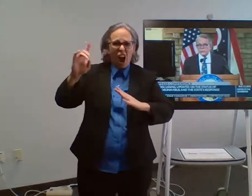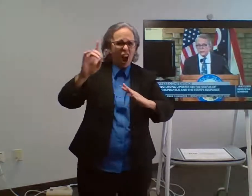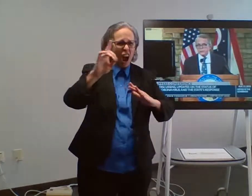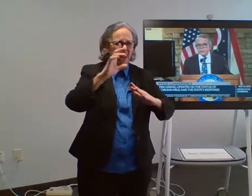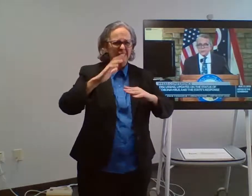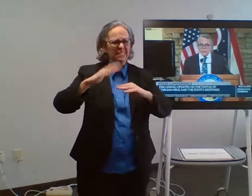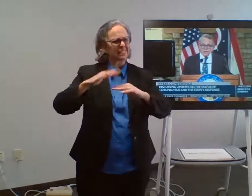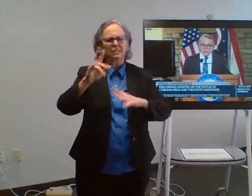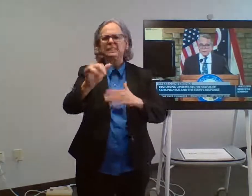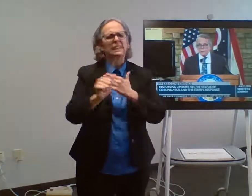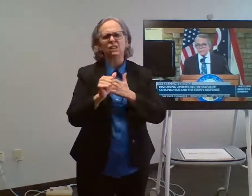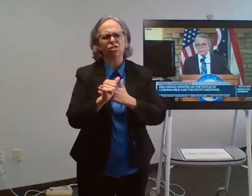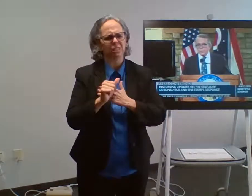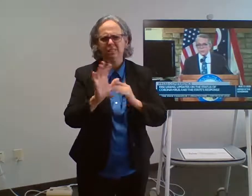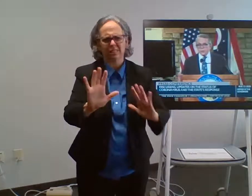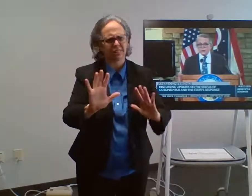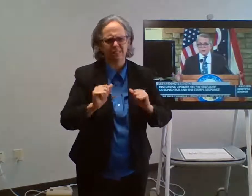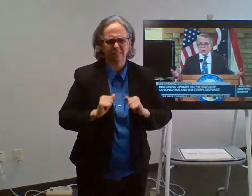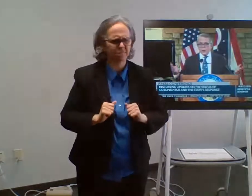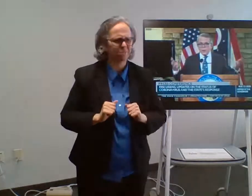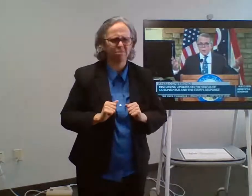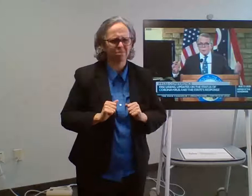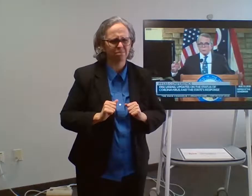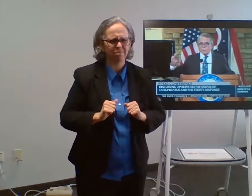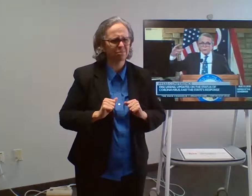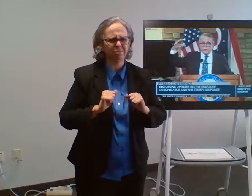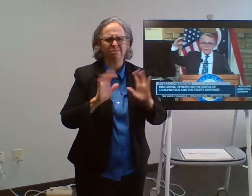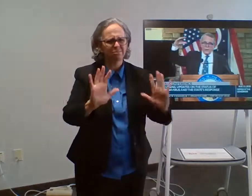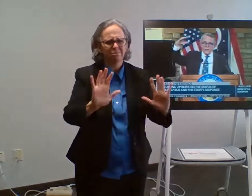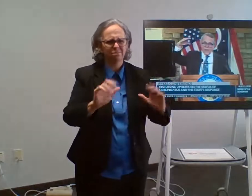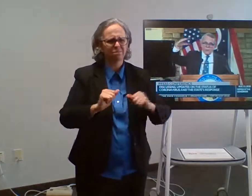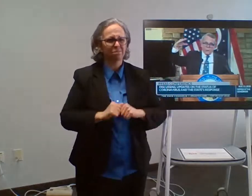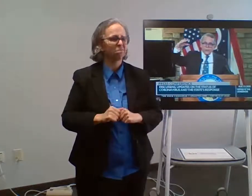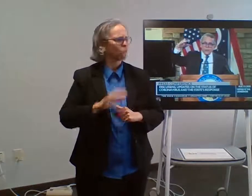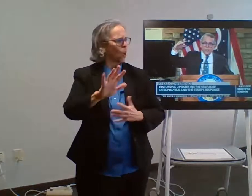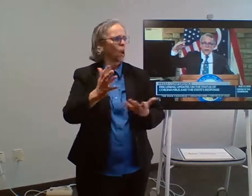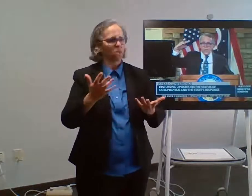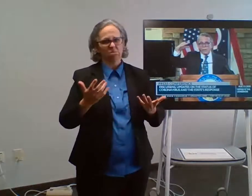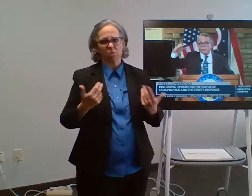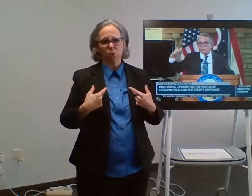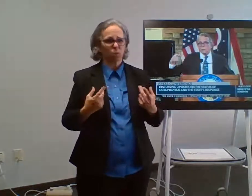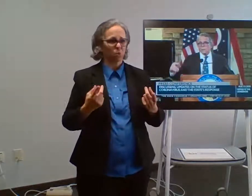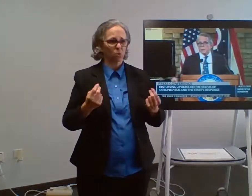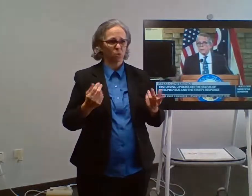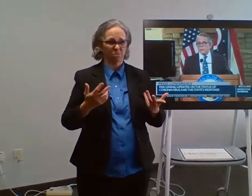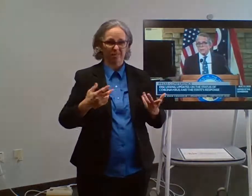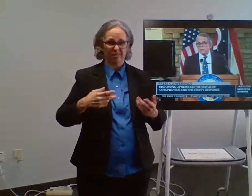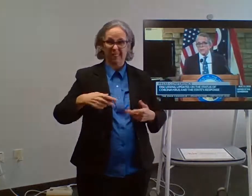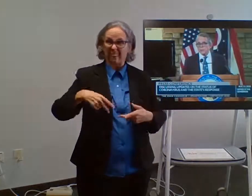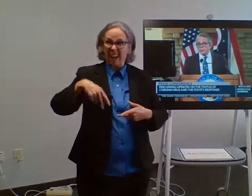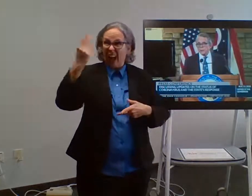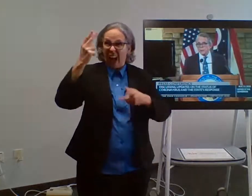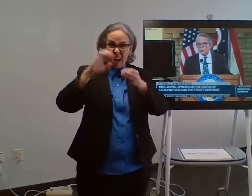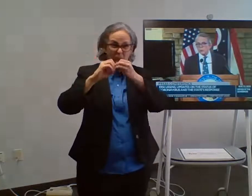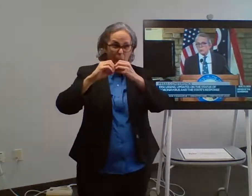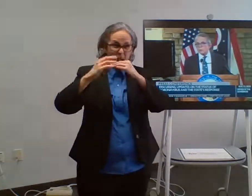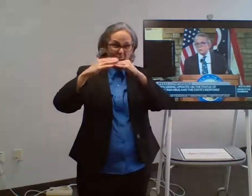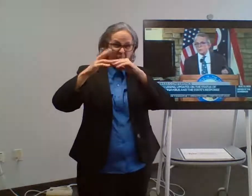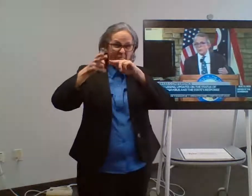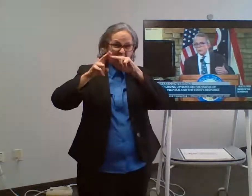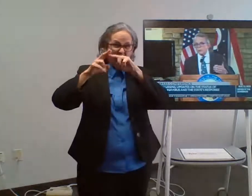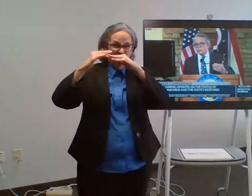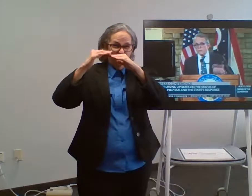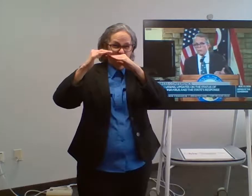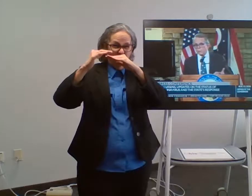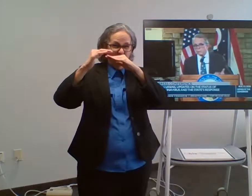it means is the indicators aren't going up, but they're already at a high level. So look,